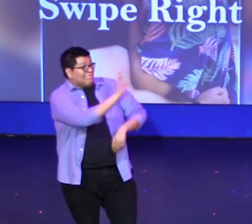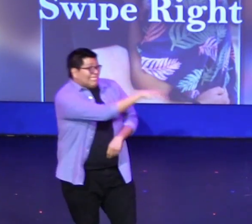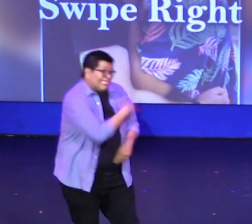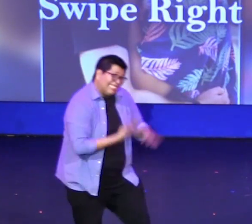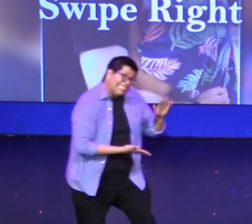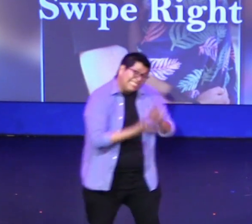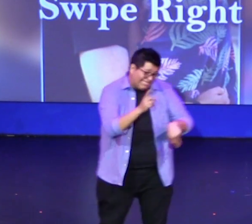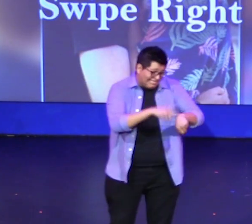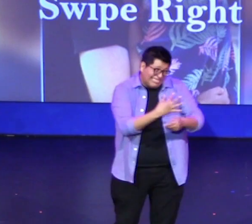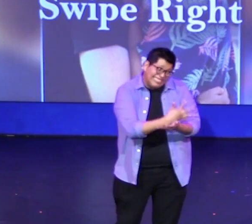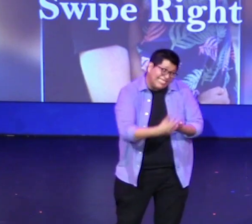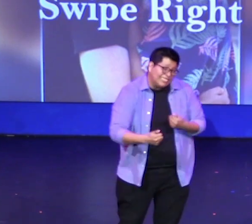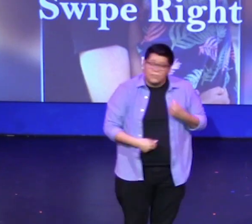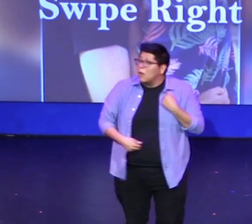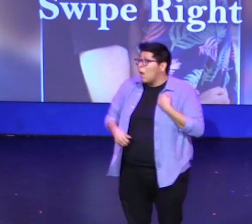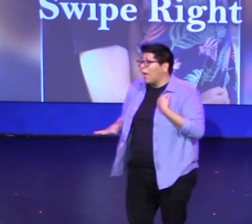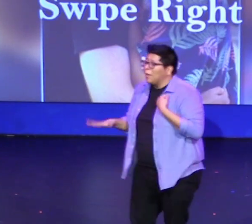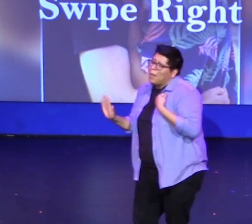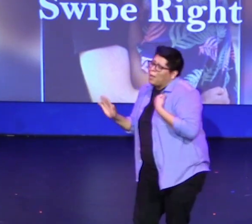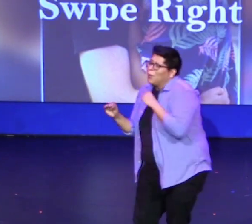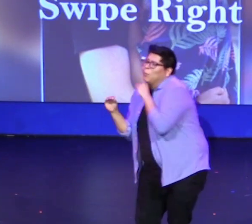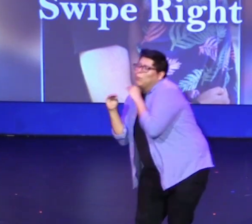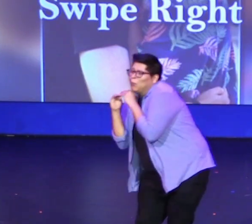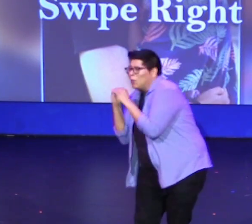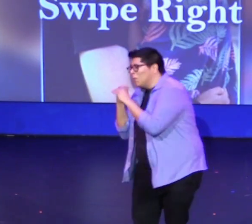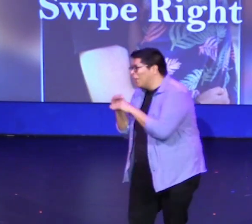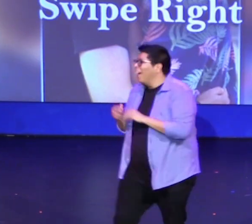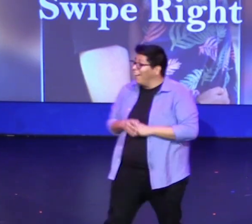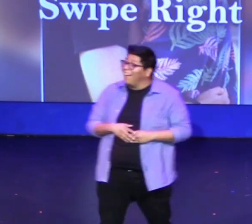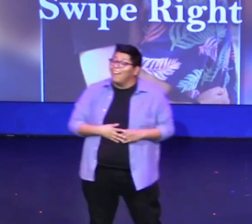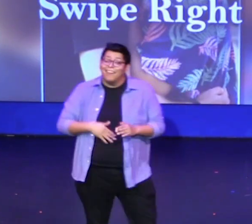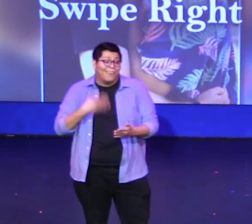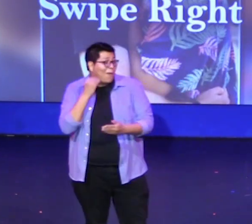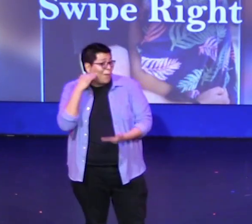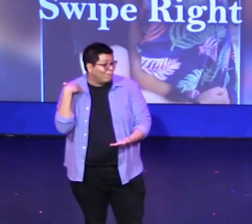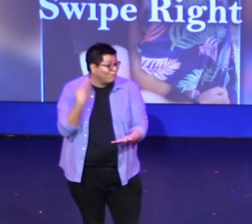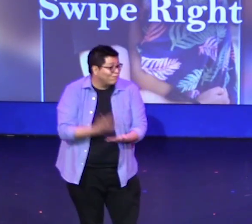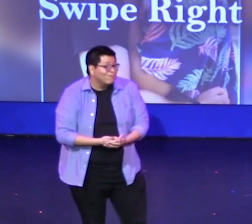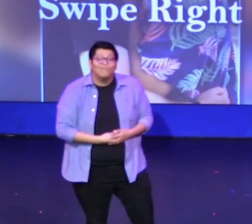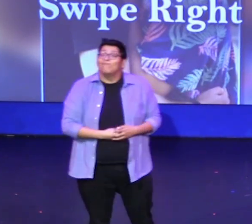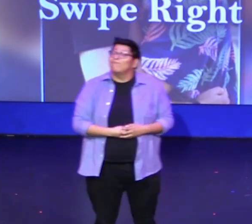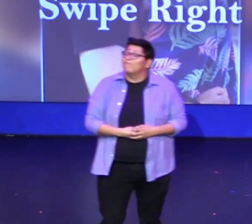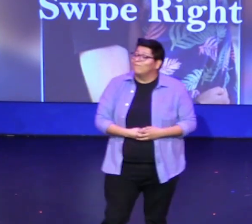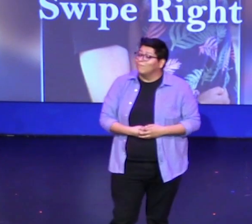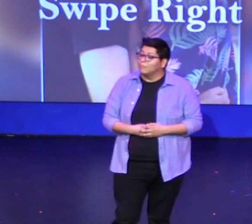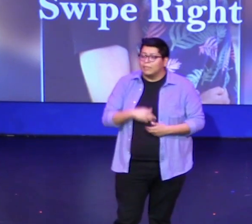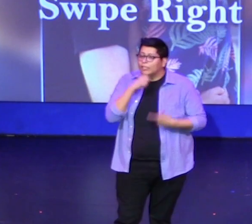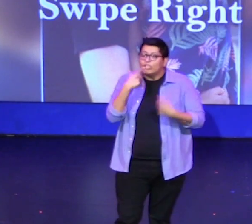As the date commences, I say, "Hey, I have to go." And we kiss each other on the cheek, and then I go home that evening.